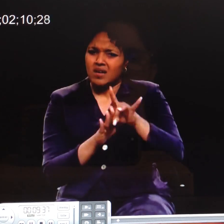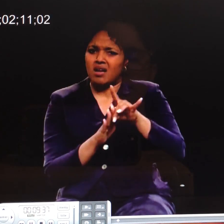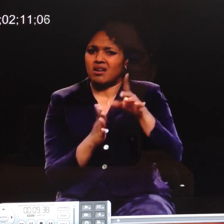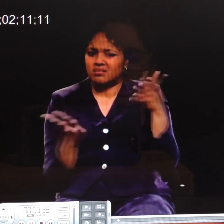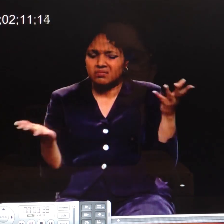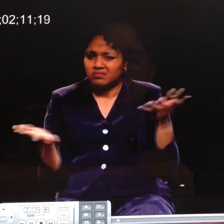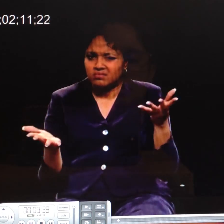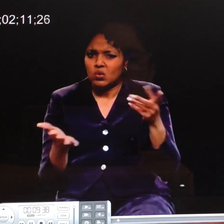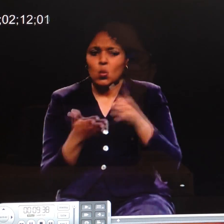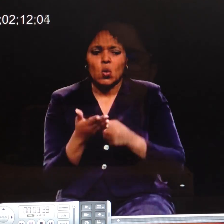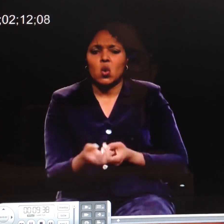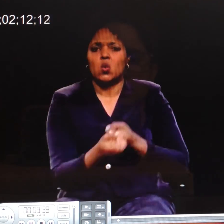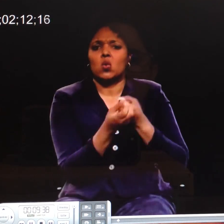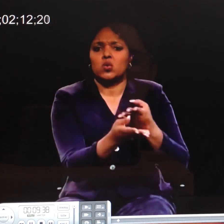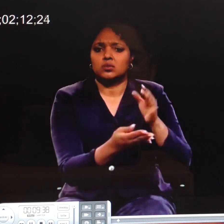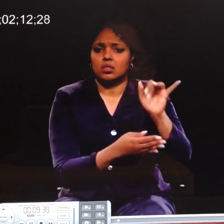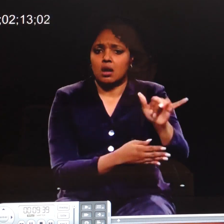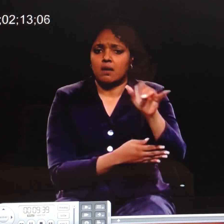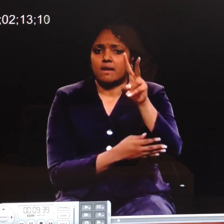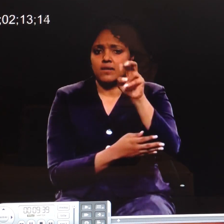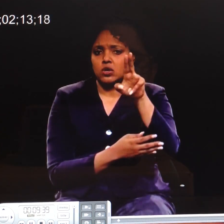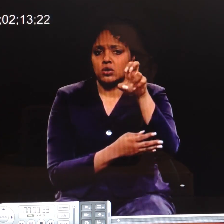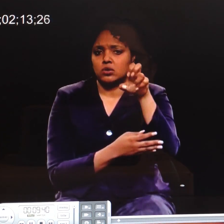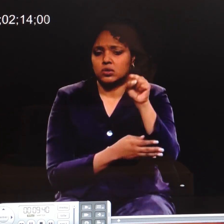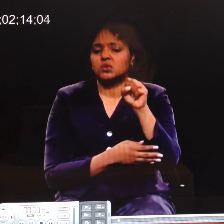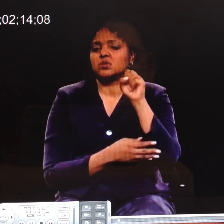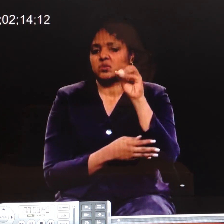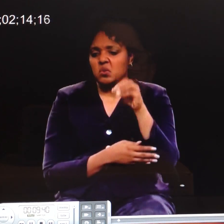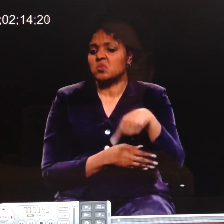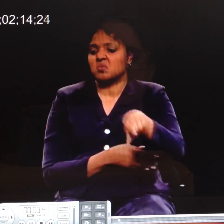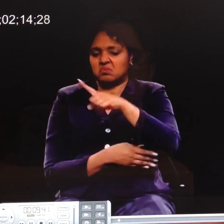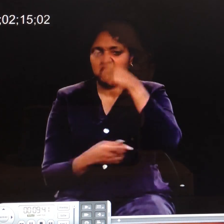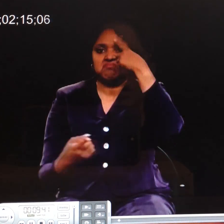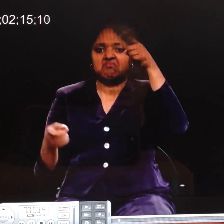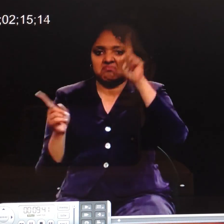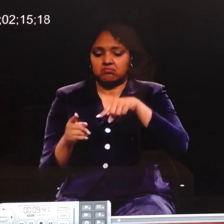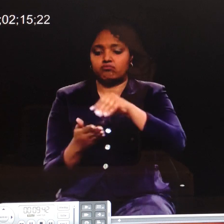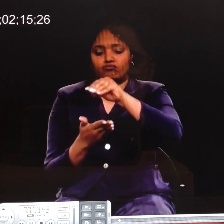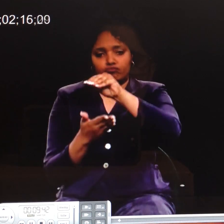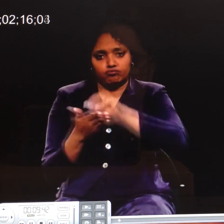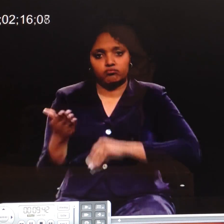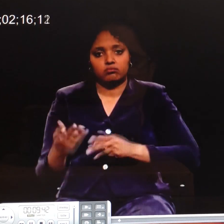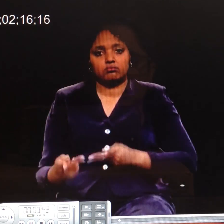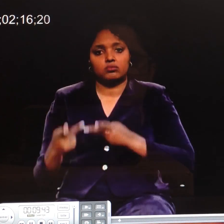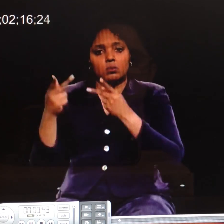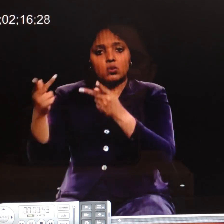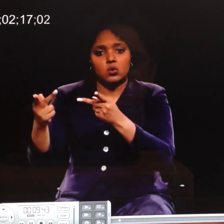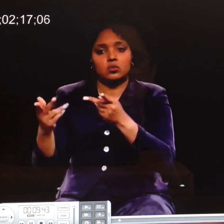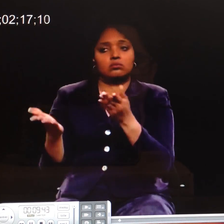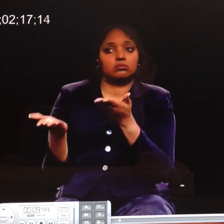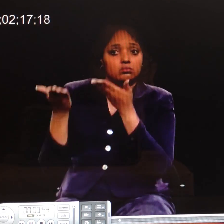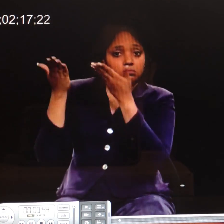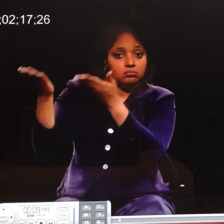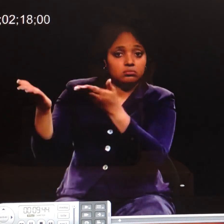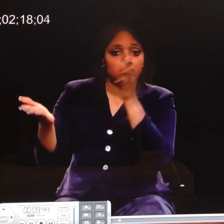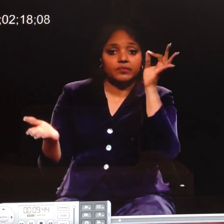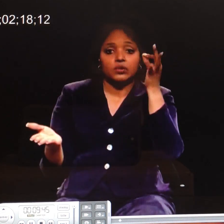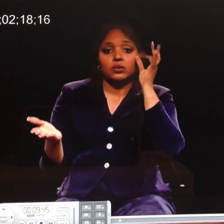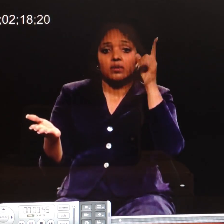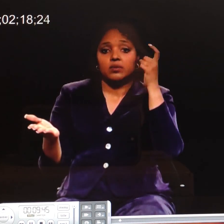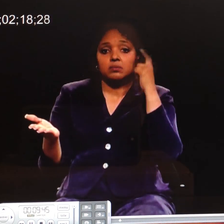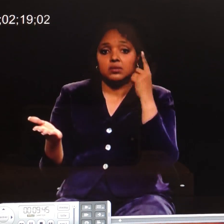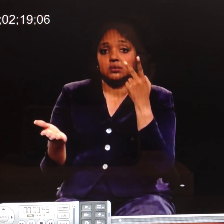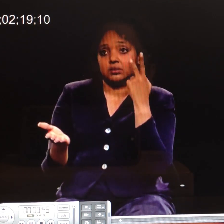And so they decided it was really important to continue the research in order to find what caused the specific virus or the specific